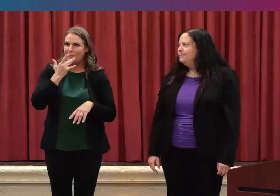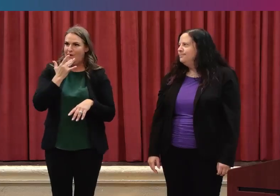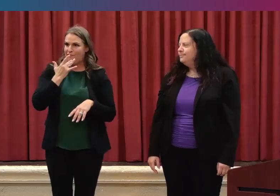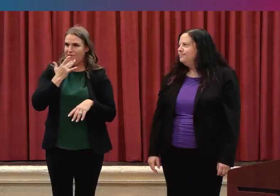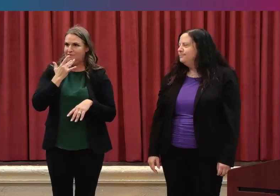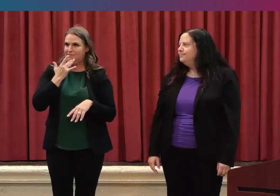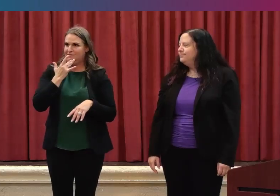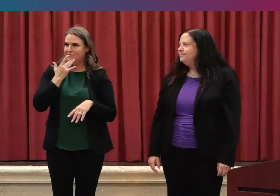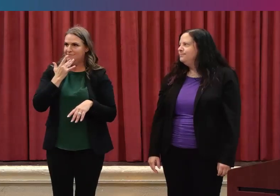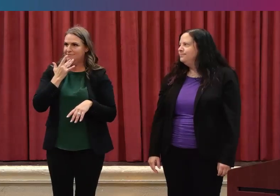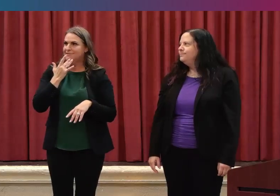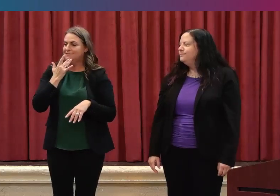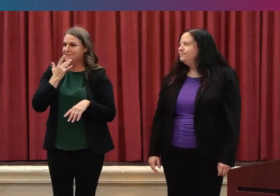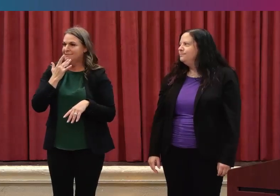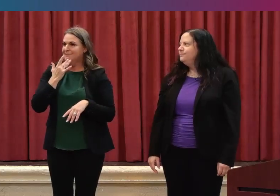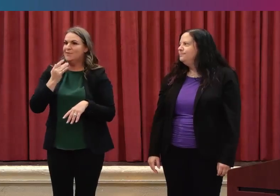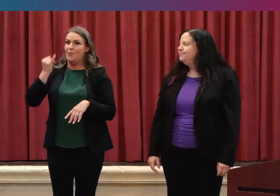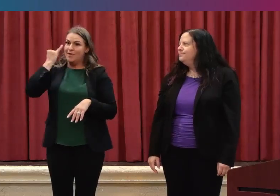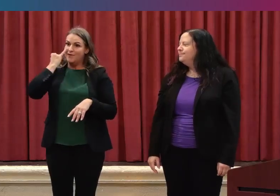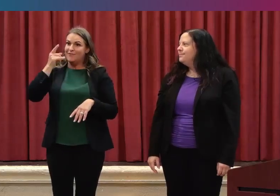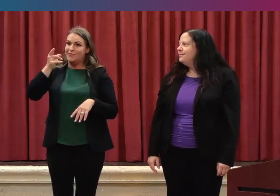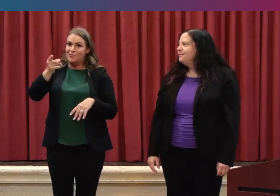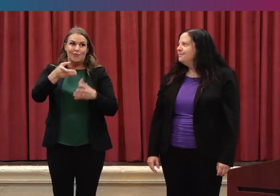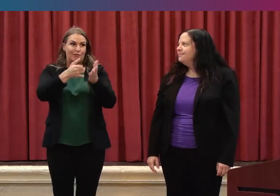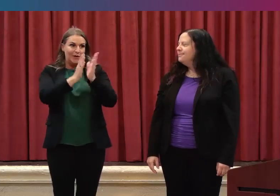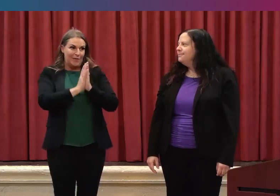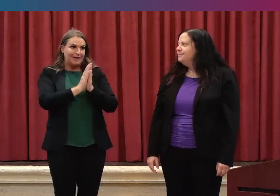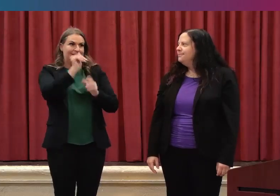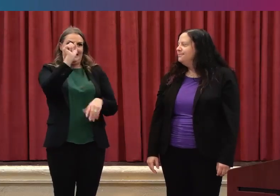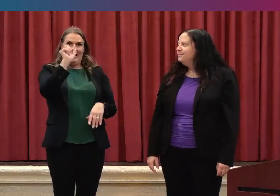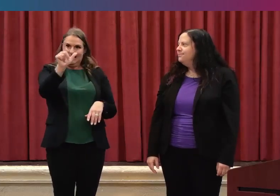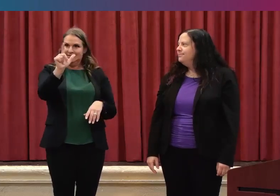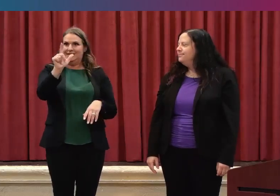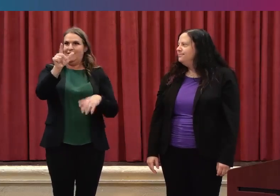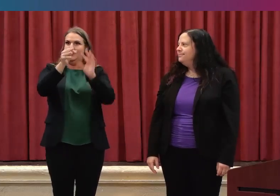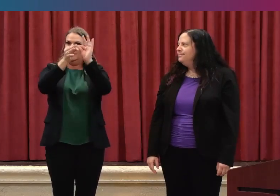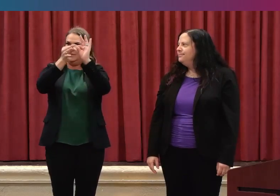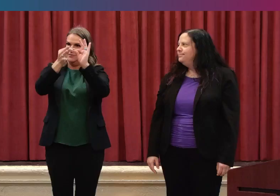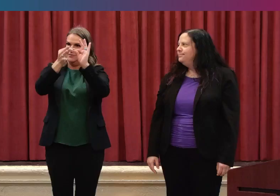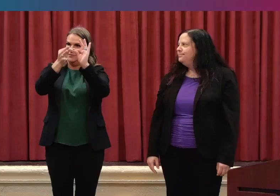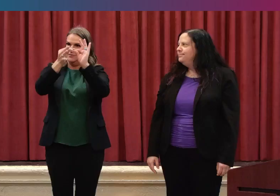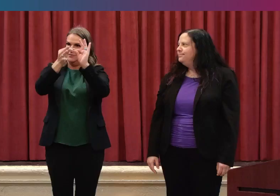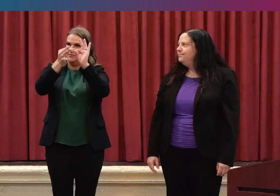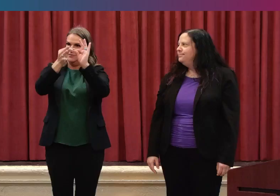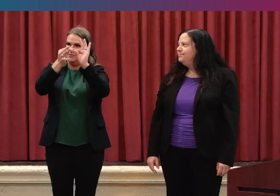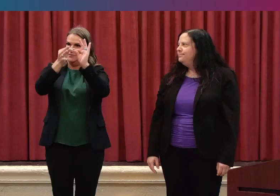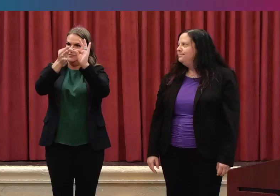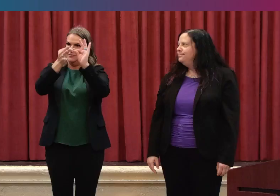should be in your preferred modality and comfortable for you as the consumer to use.